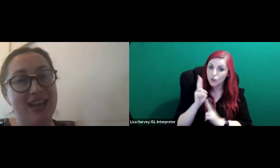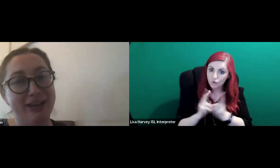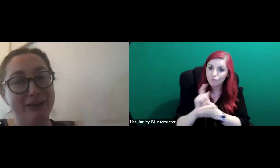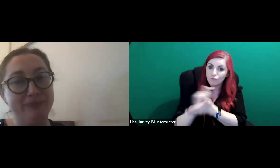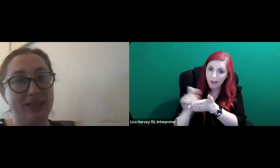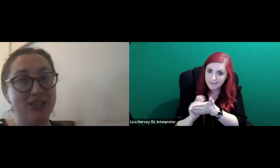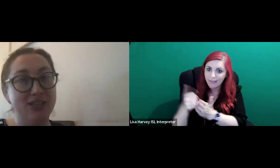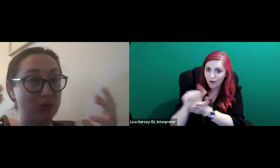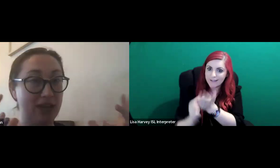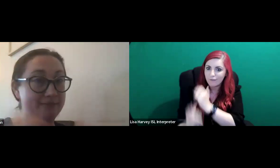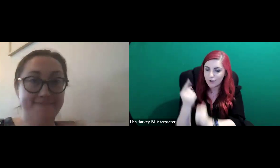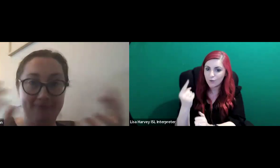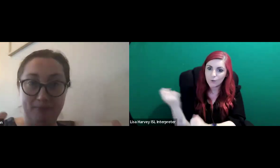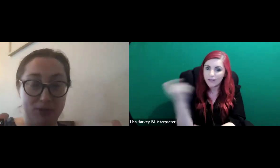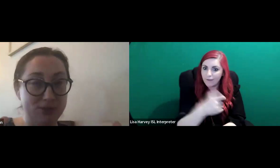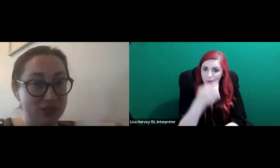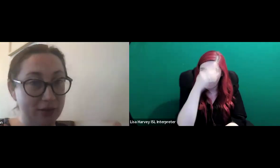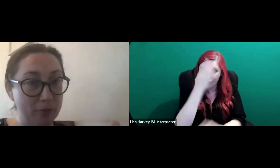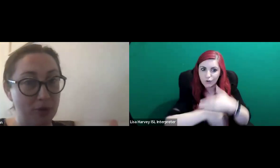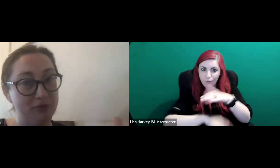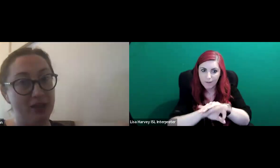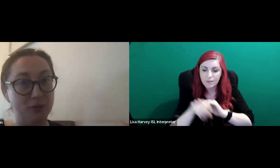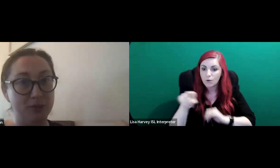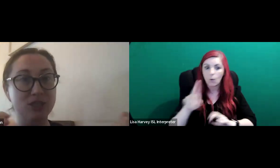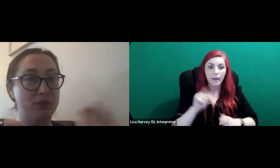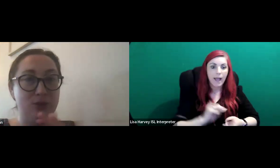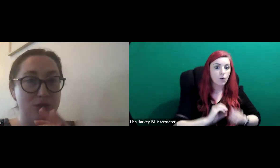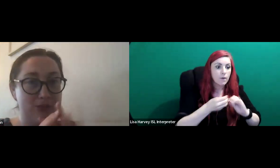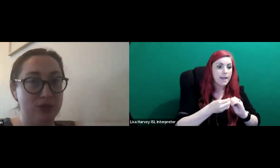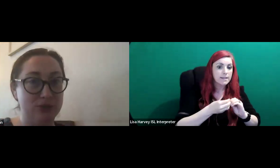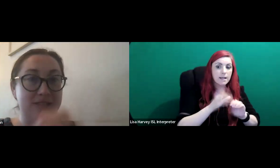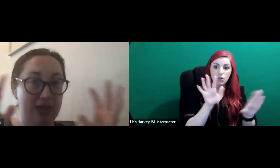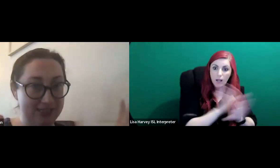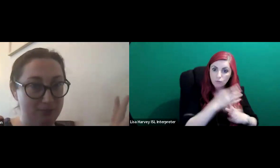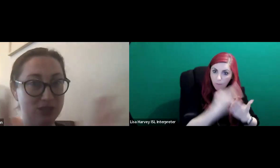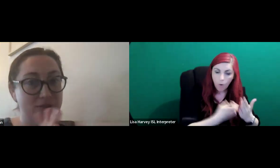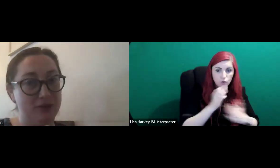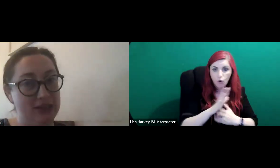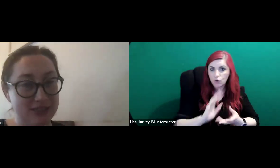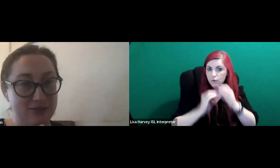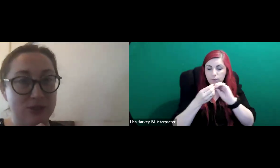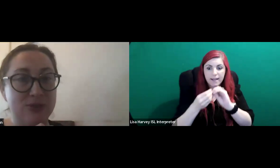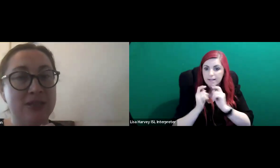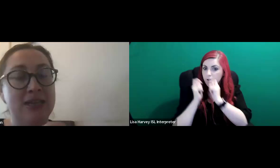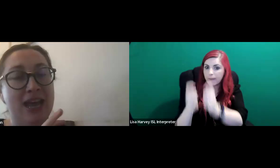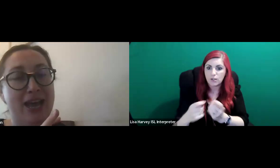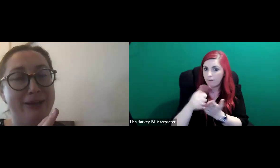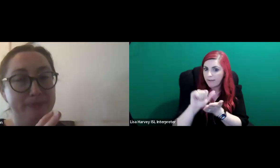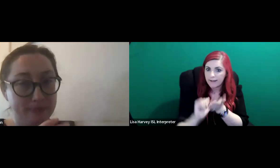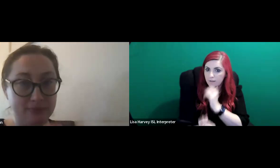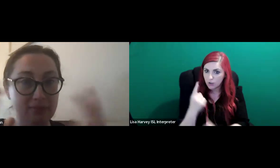government. And so you can produce a shadow report for that if you wish, but you can just produce a submission for the list of